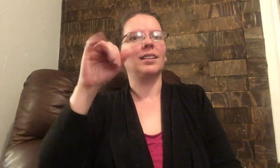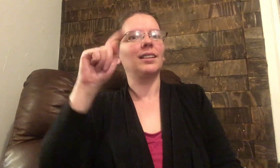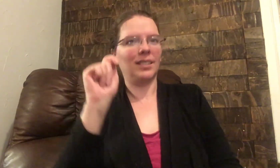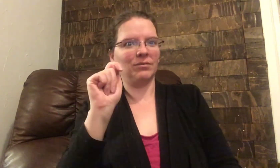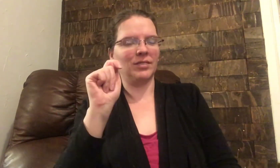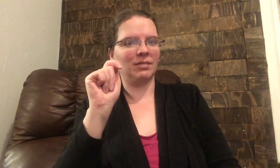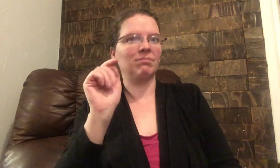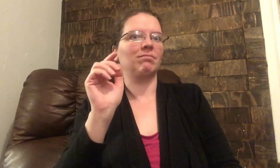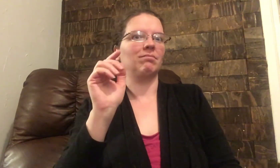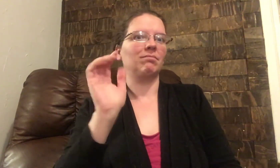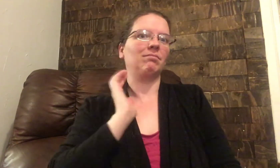the gift.